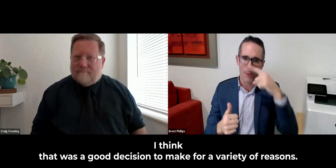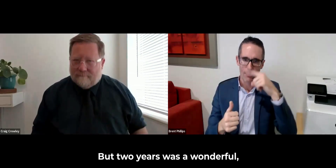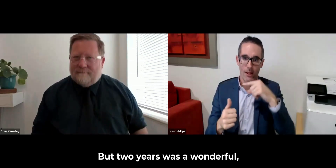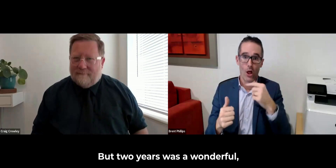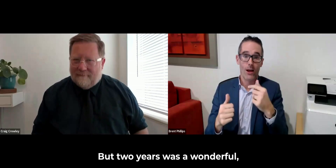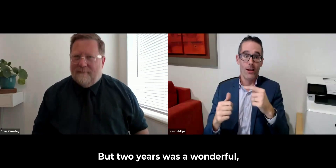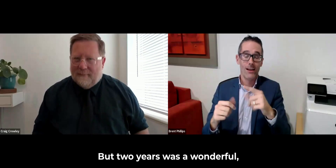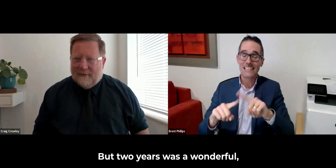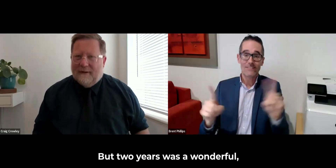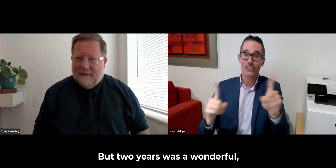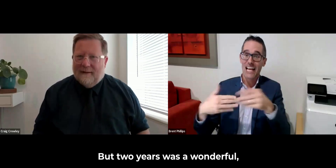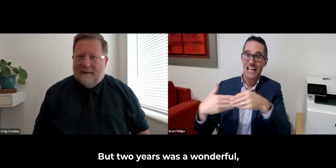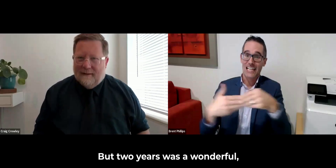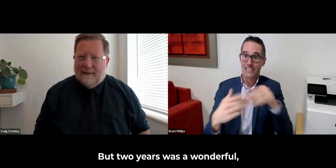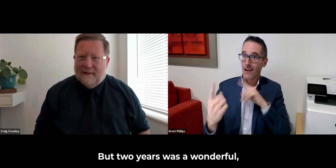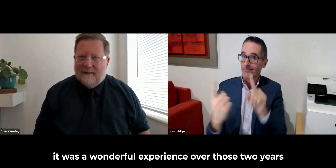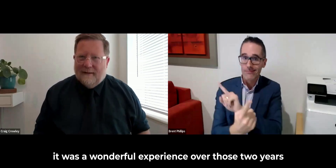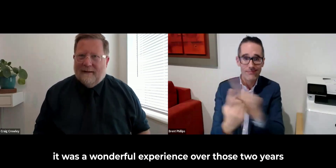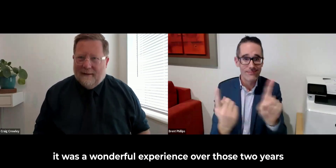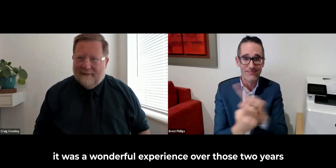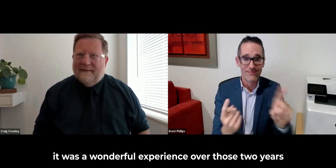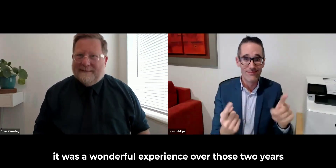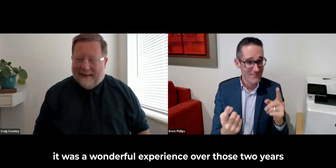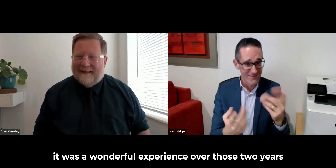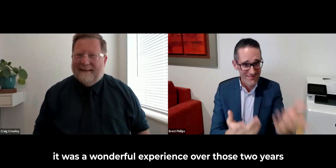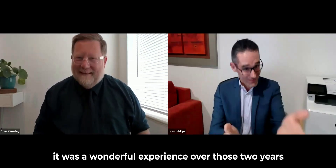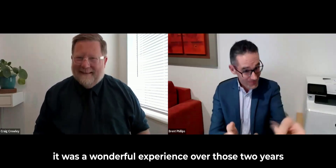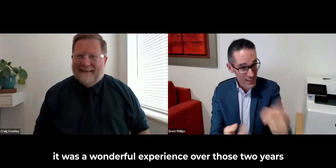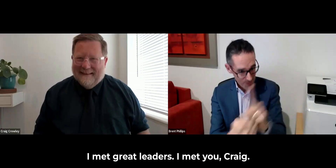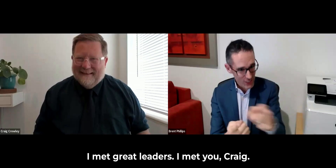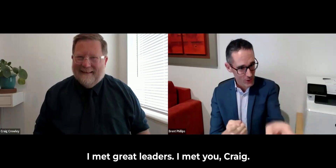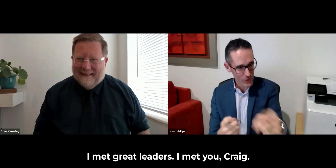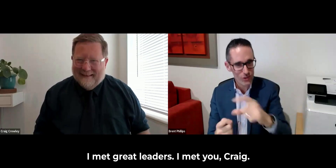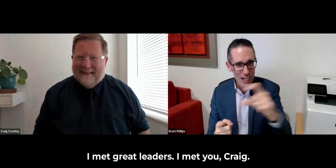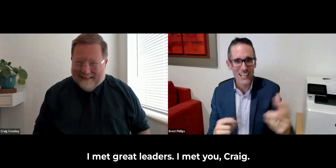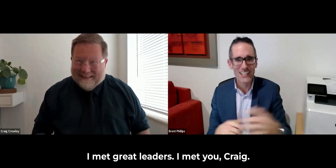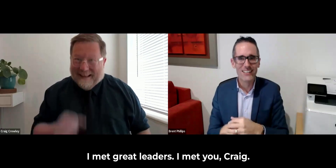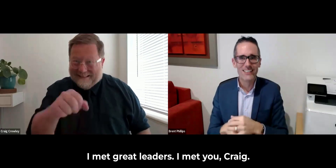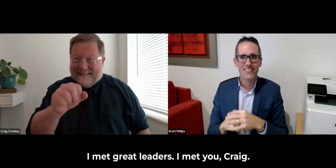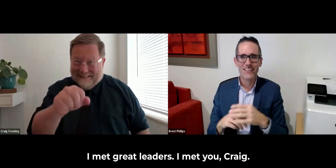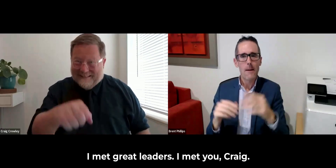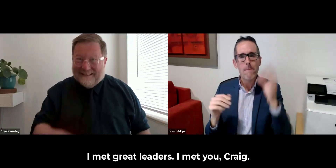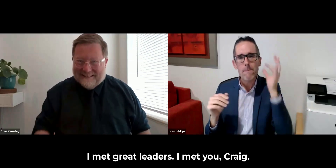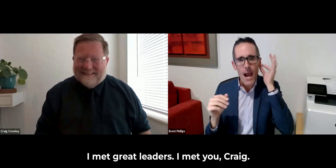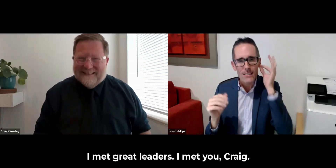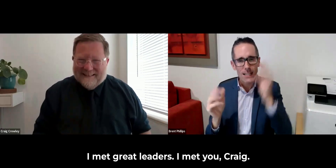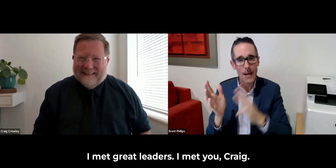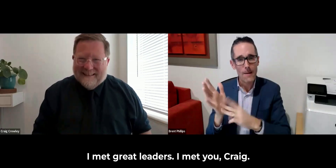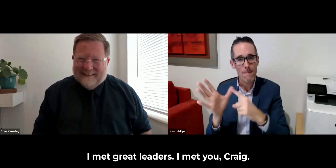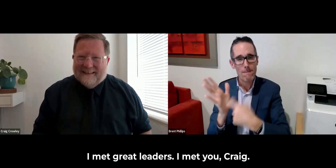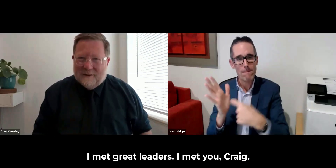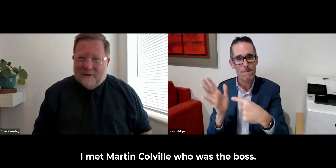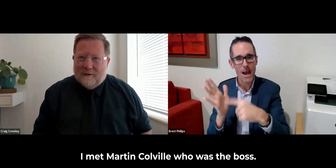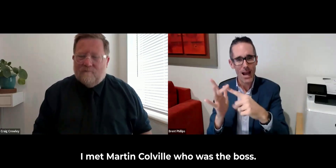But 2 years was it was a wonderful experience over those 2 years. I met great leaders. I met you, Craig. I